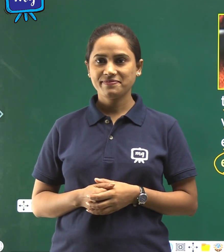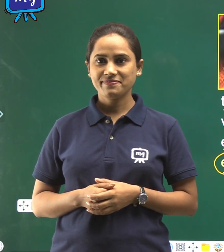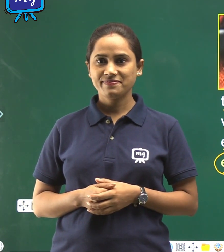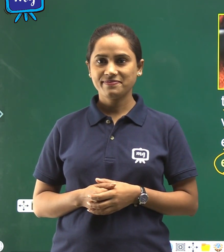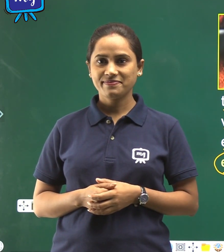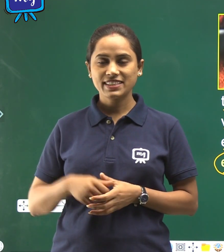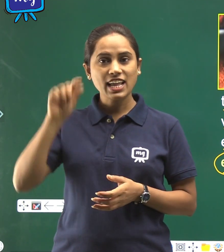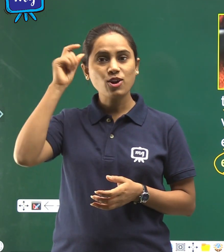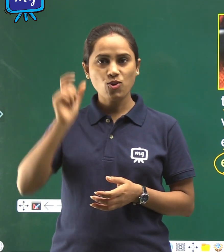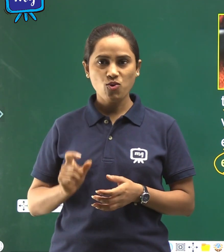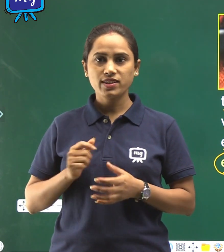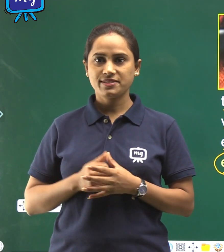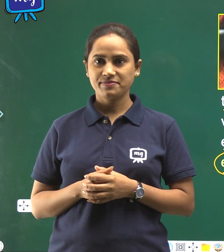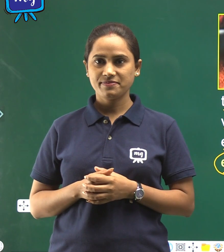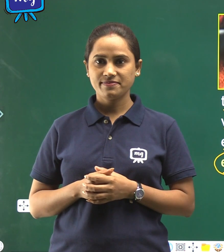close,